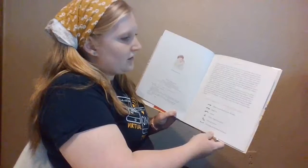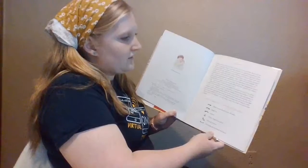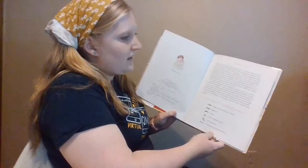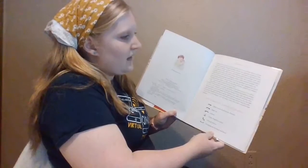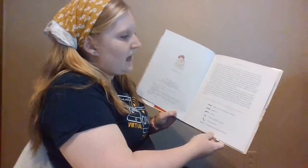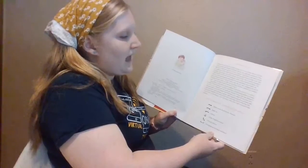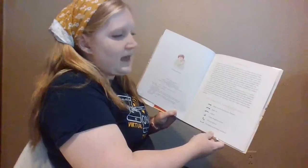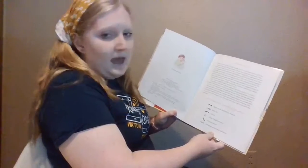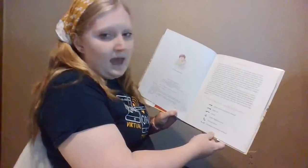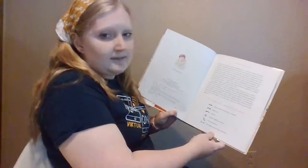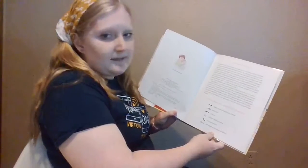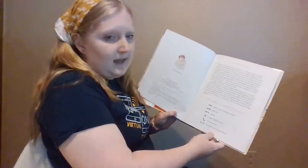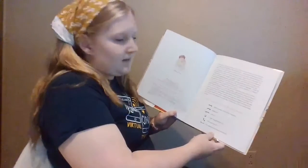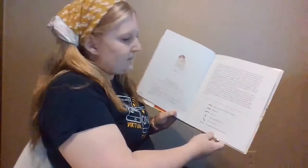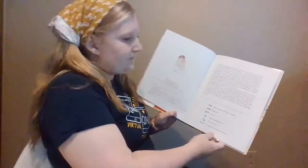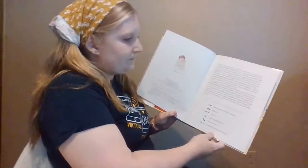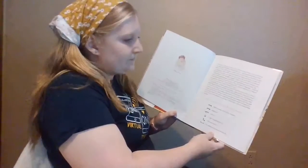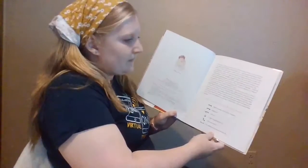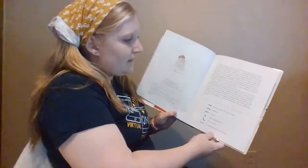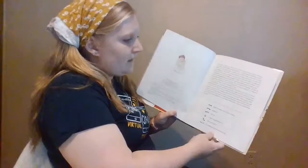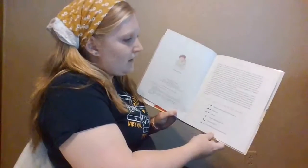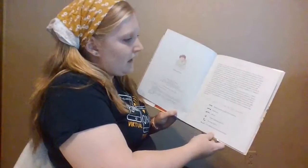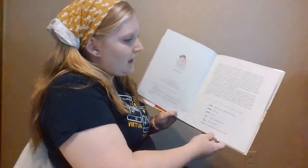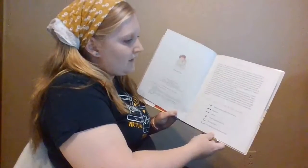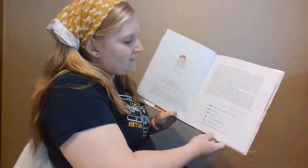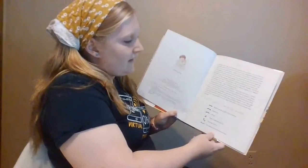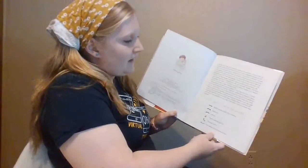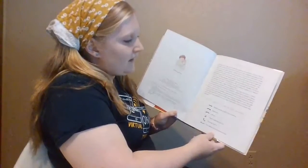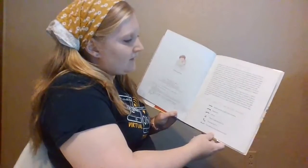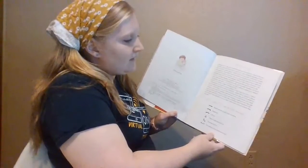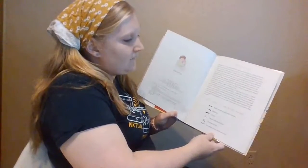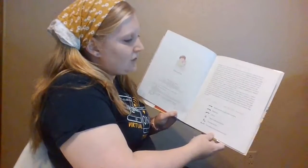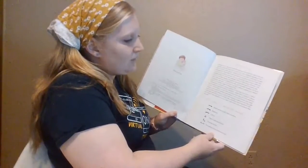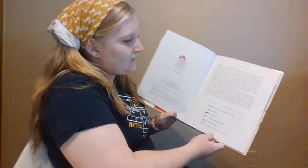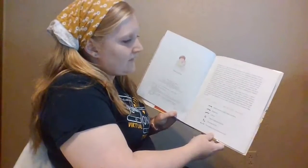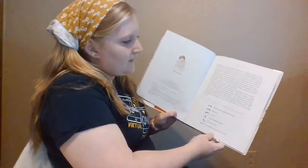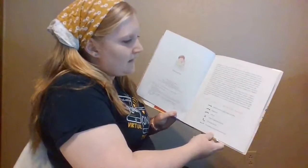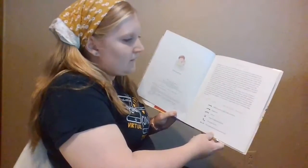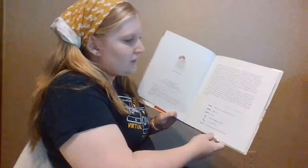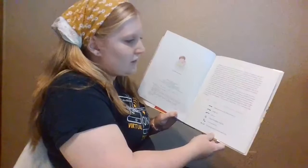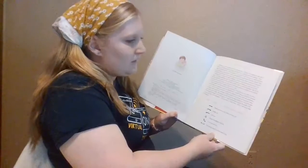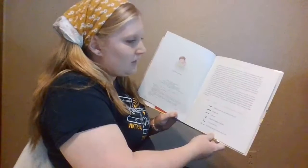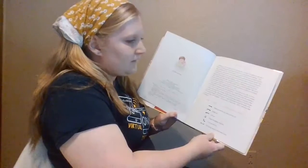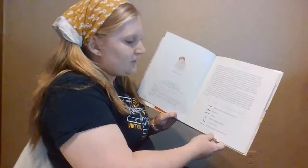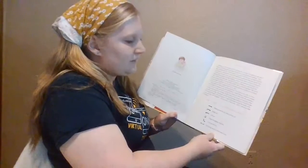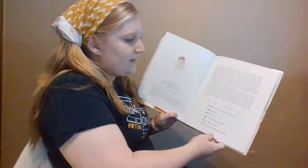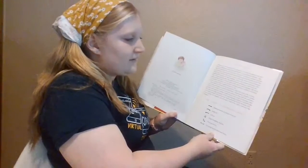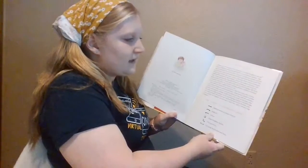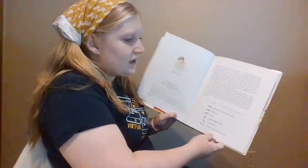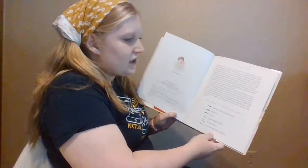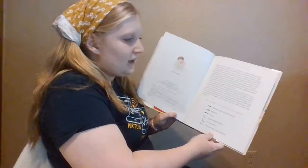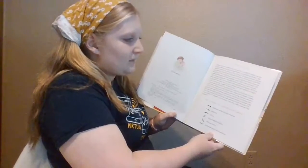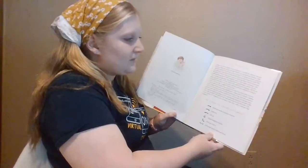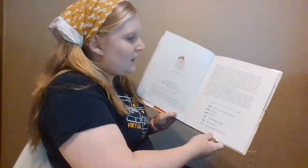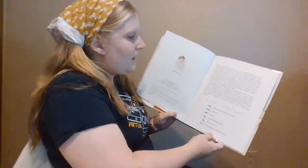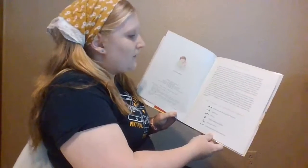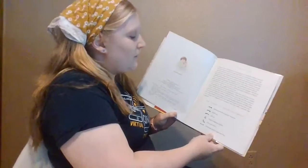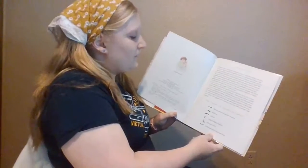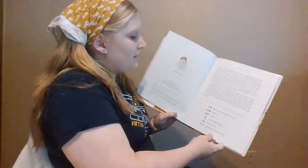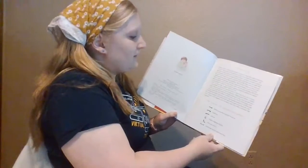initials, ASL. ASL is a visual sign language composed of precise hand shapes, movements,